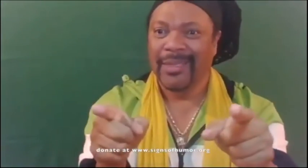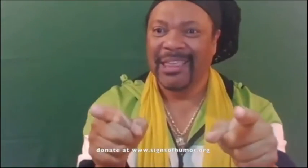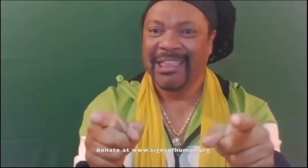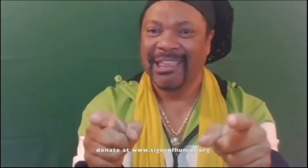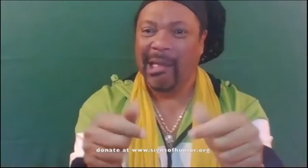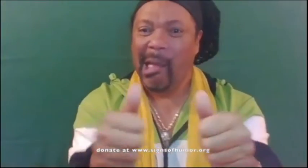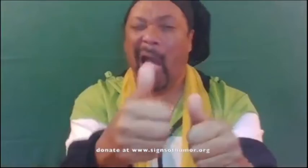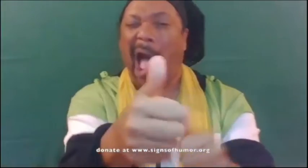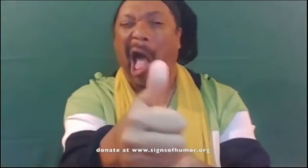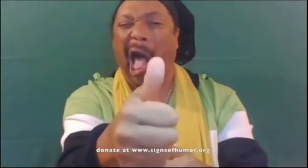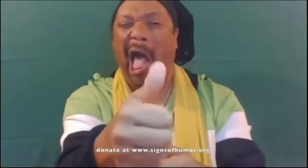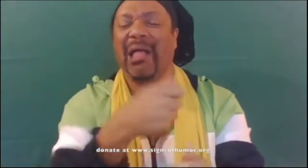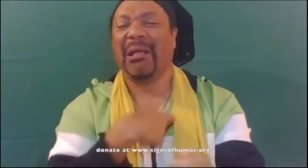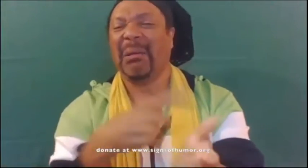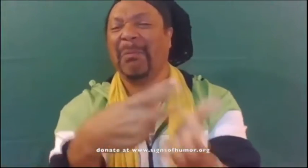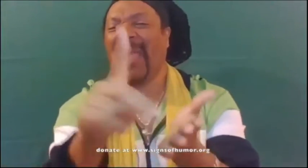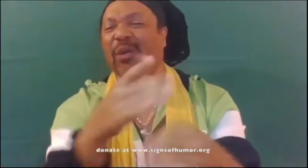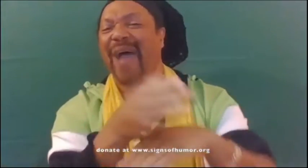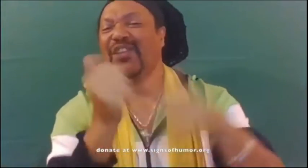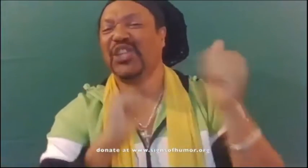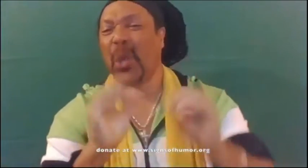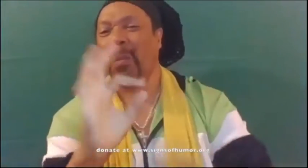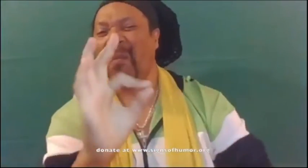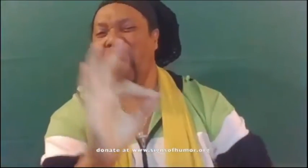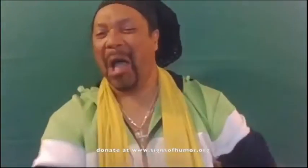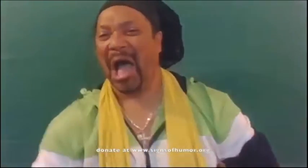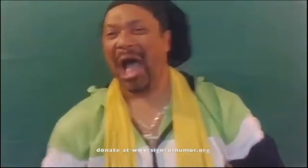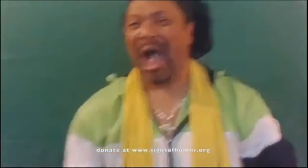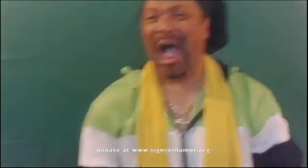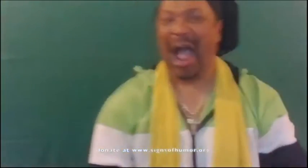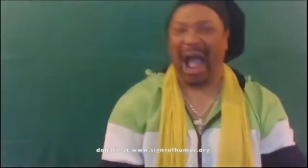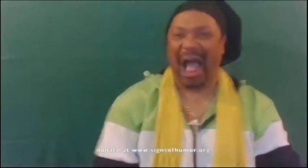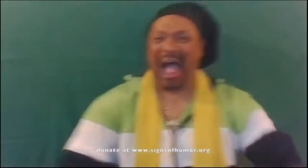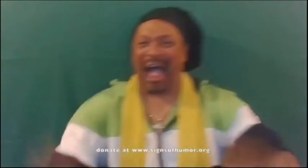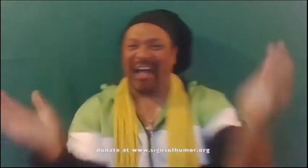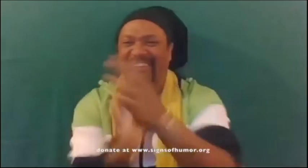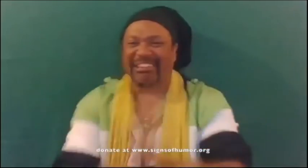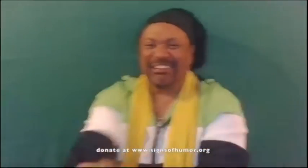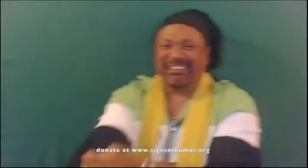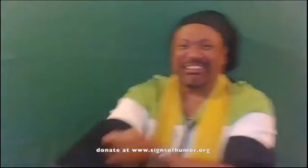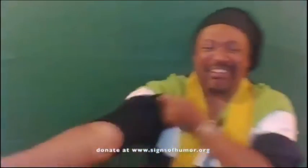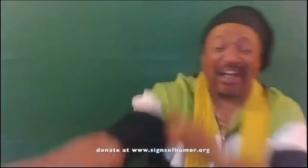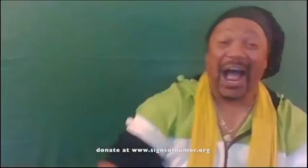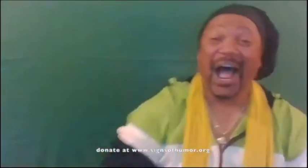Match me when you interpret. Interpreters, take notes. I'll pay you after the show, after you donate.